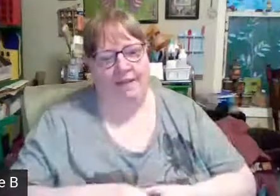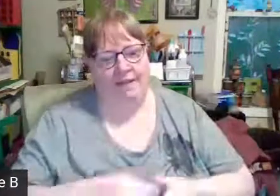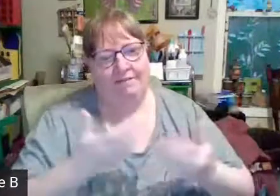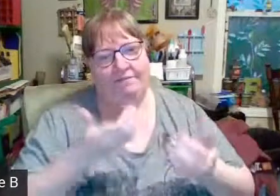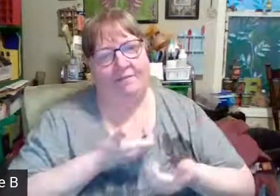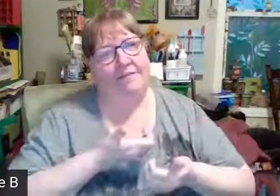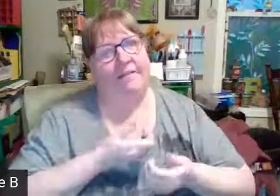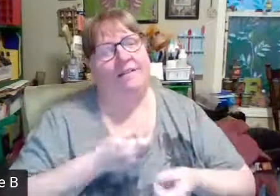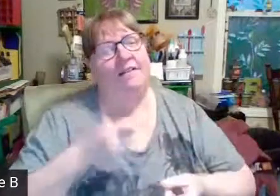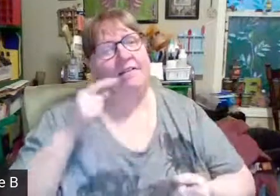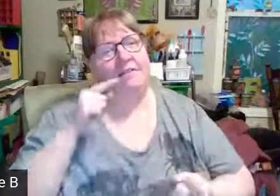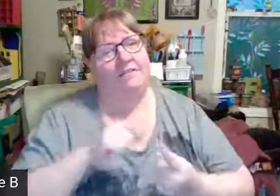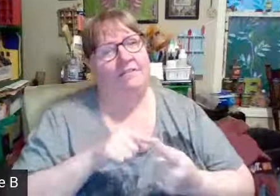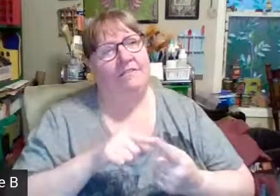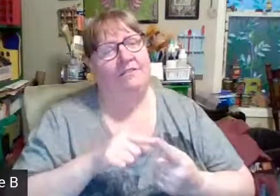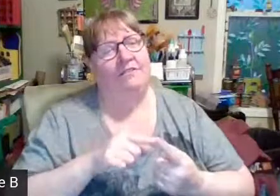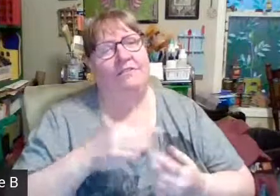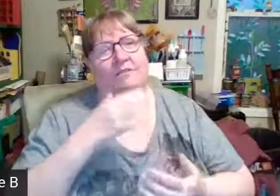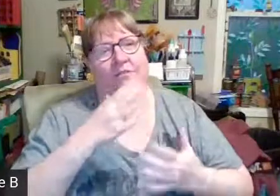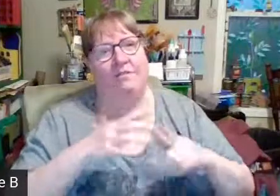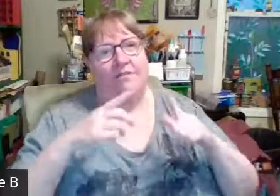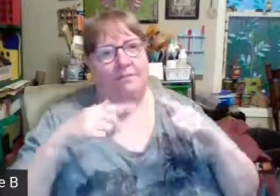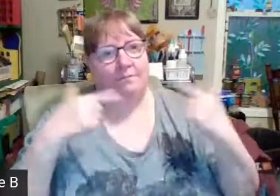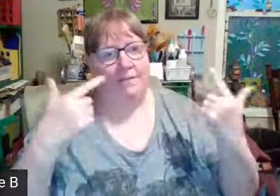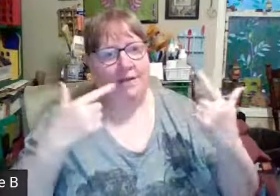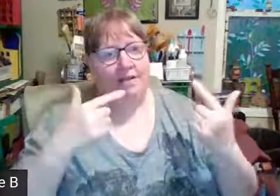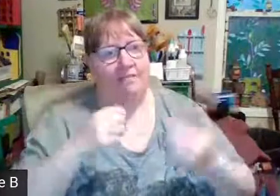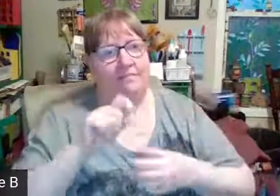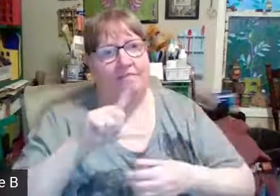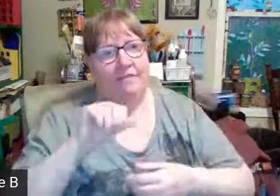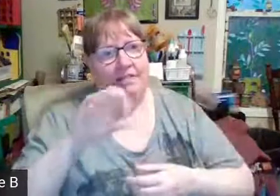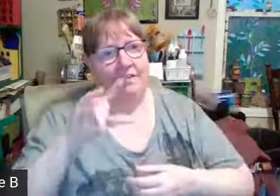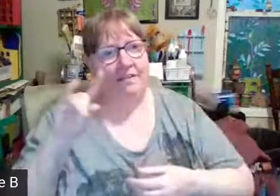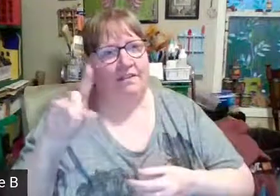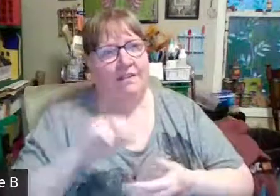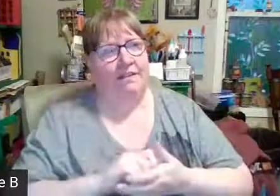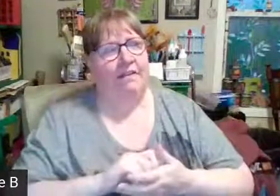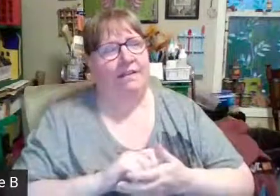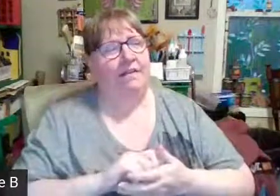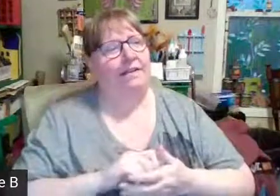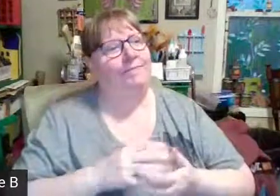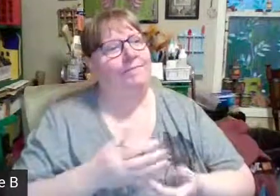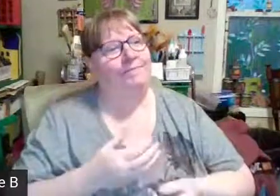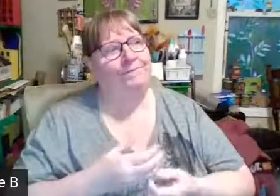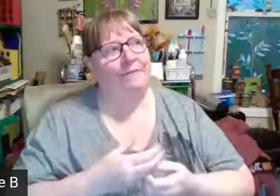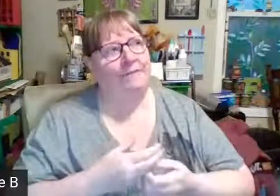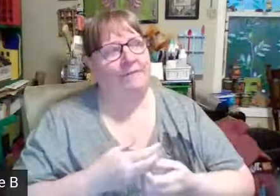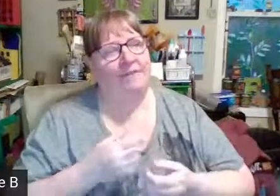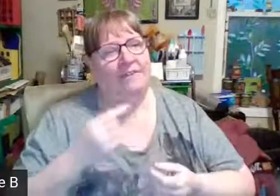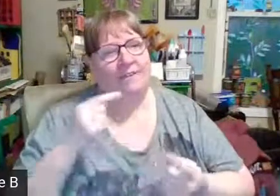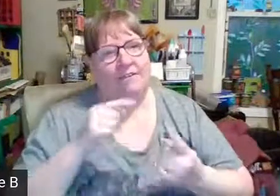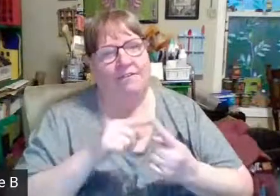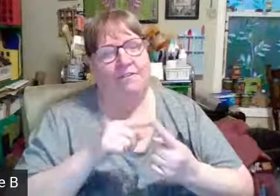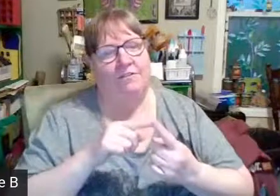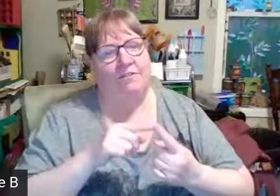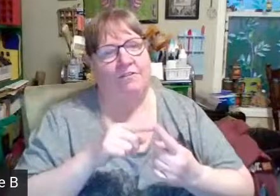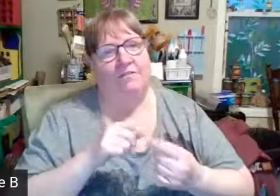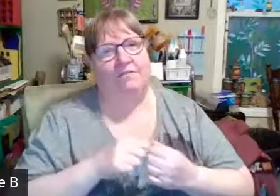Smile link, with regards to how to even access something, you can send an email to my email